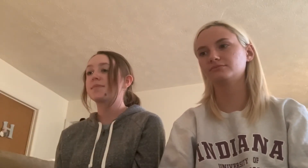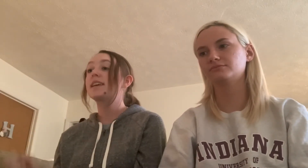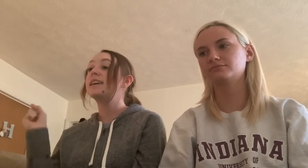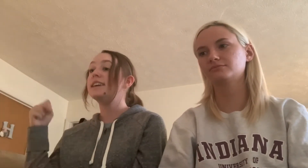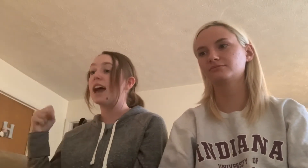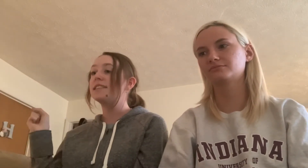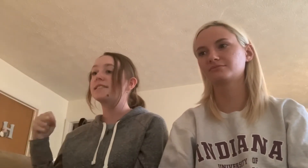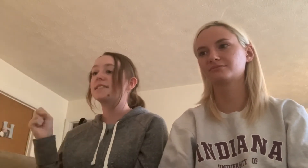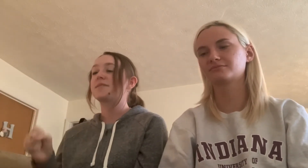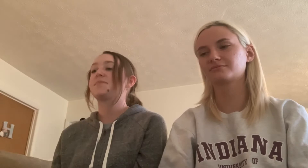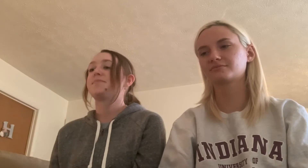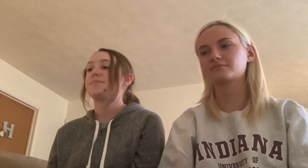Yes?